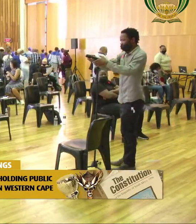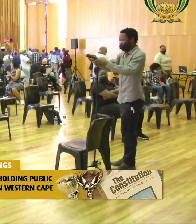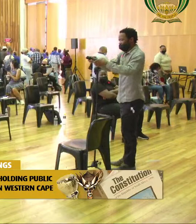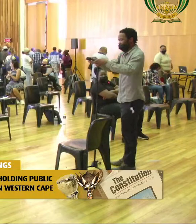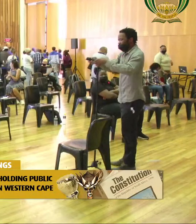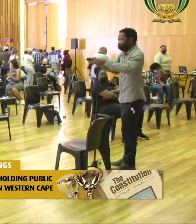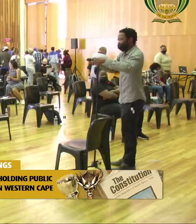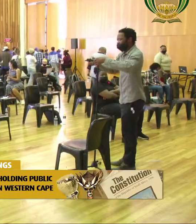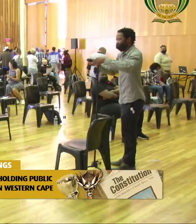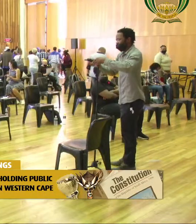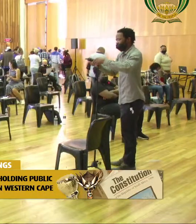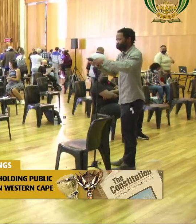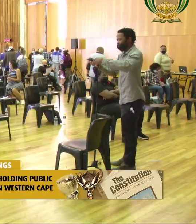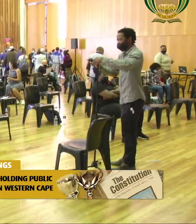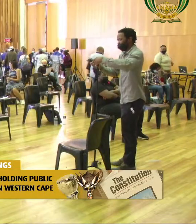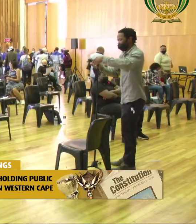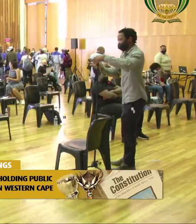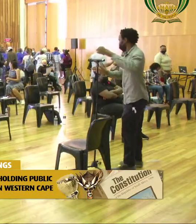That's